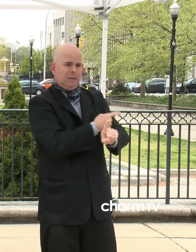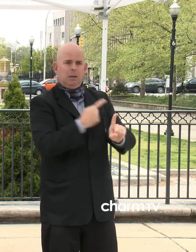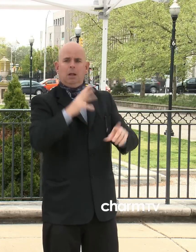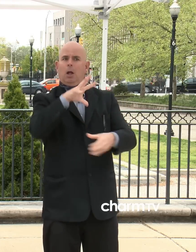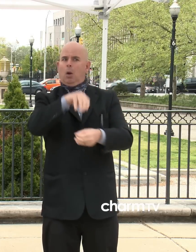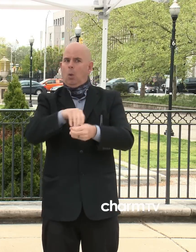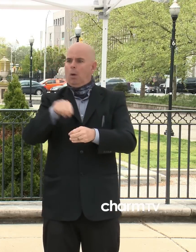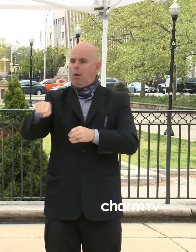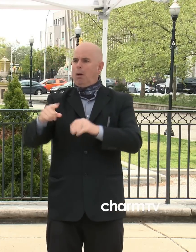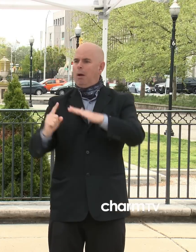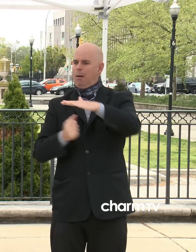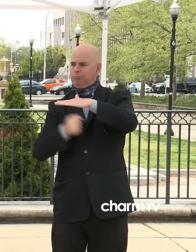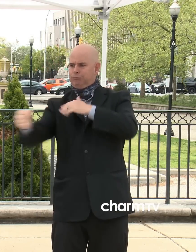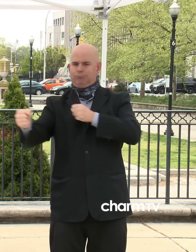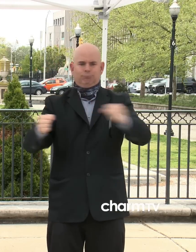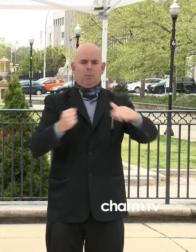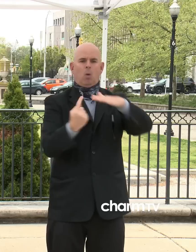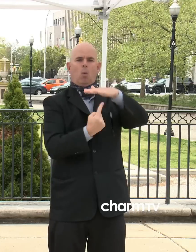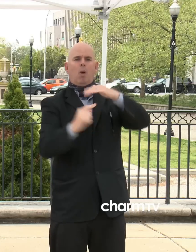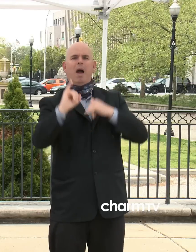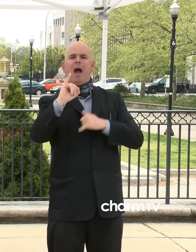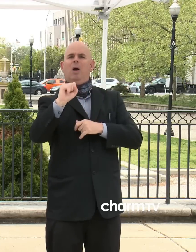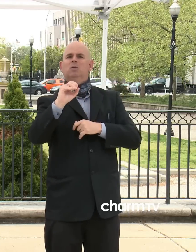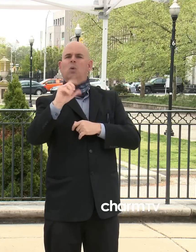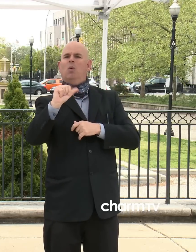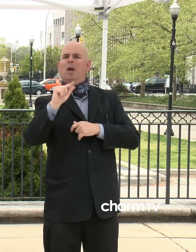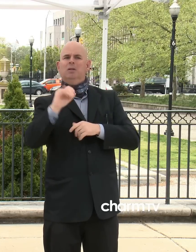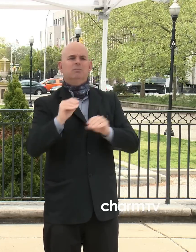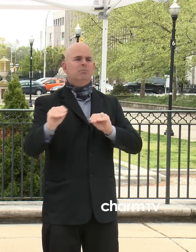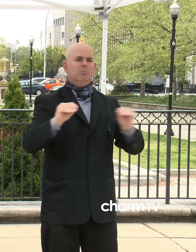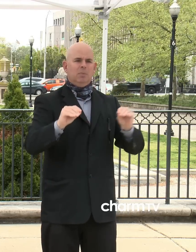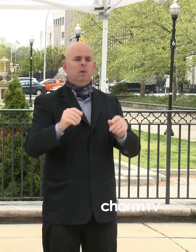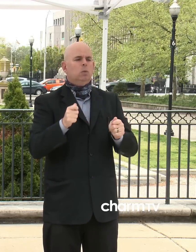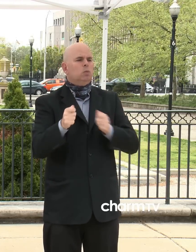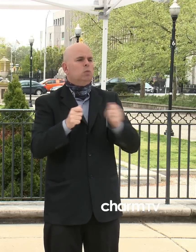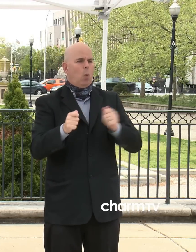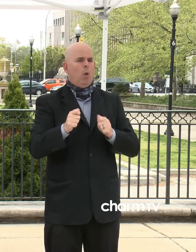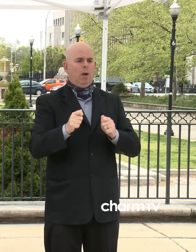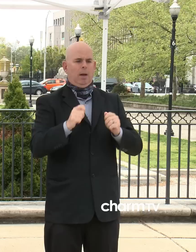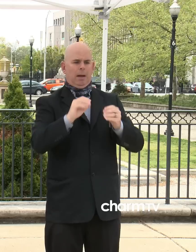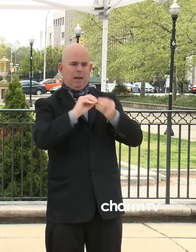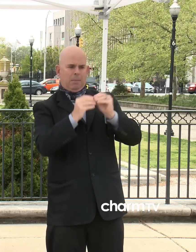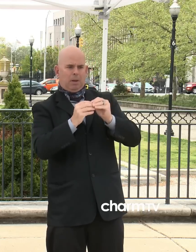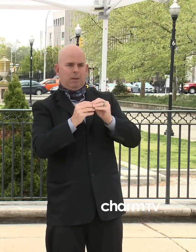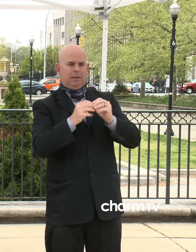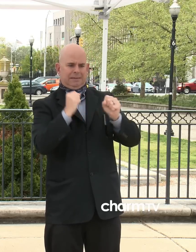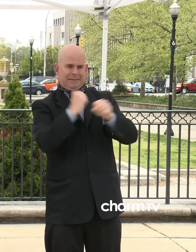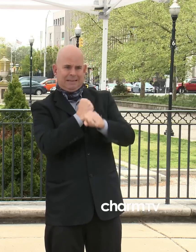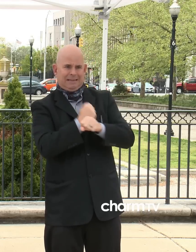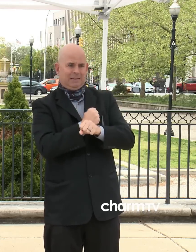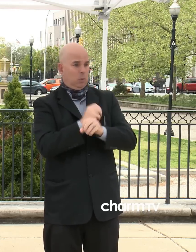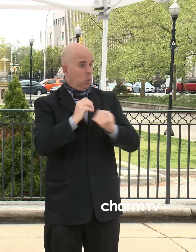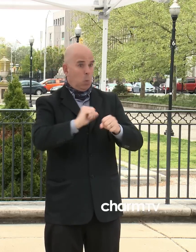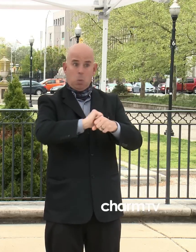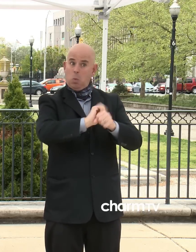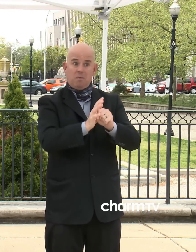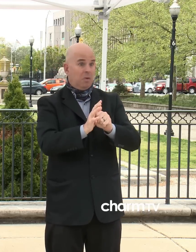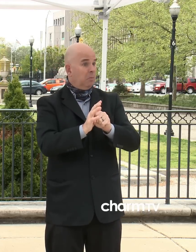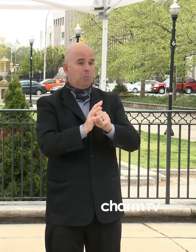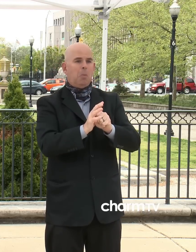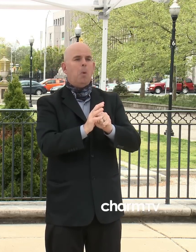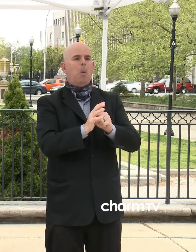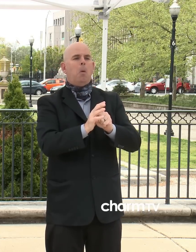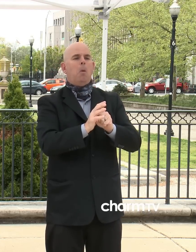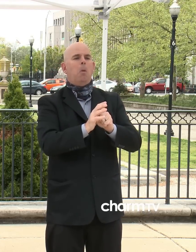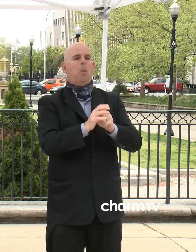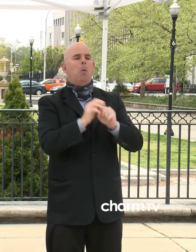separate entrances, and other infection control measures to ensure that patients without coronavirus symptoms are able to be seen and treated